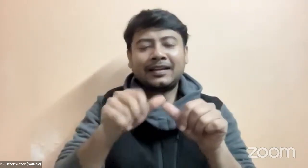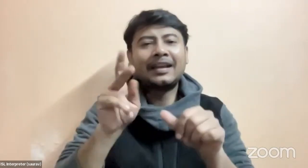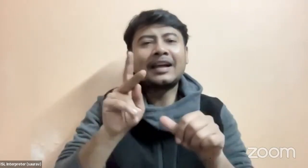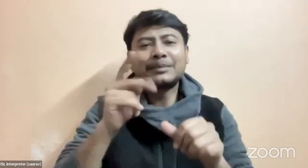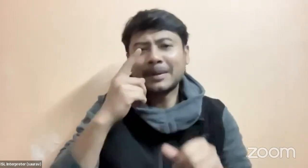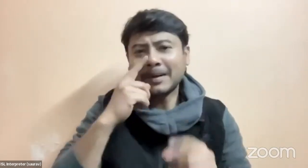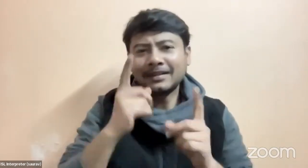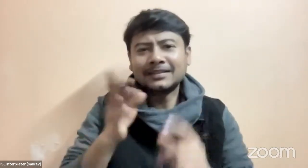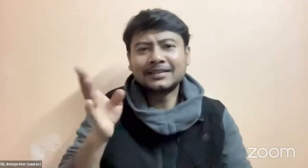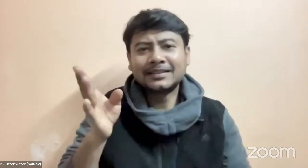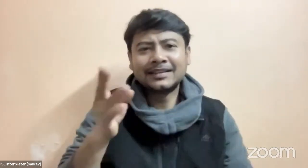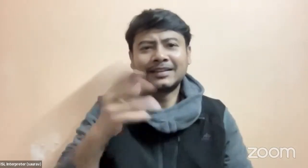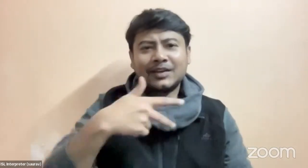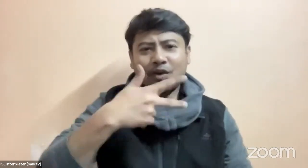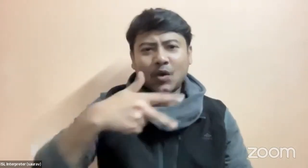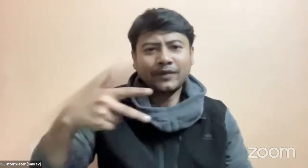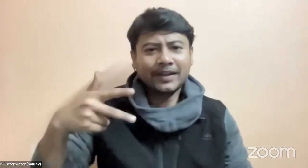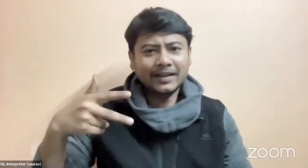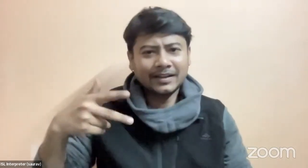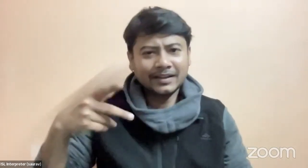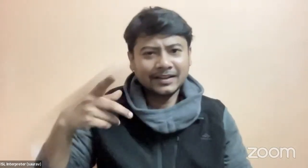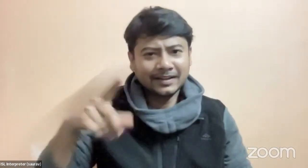There is a temple of ISKCON in Norway.